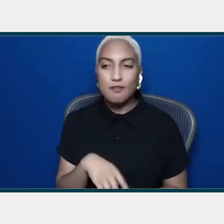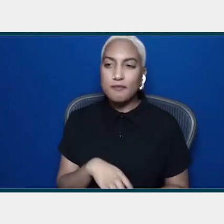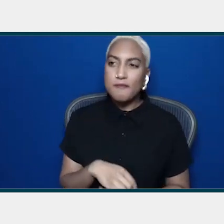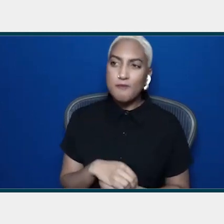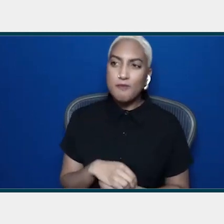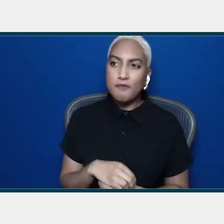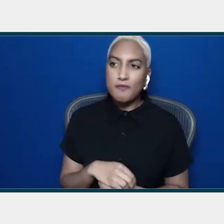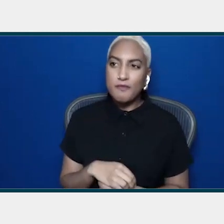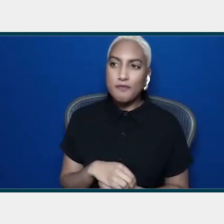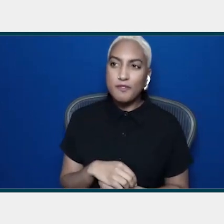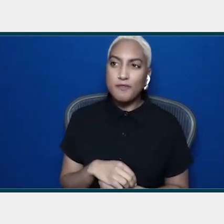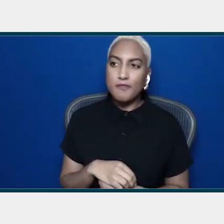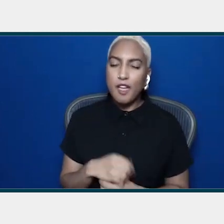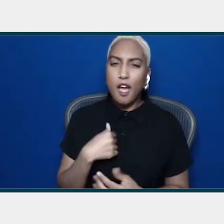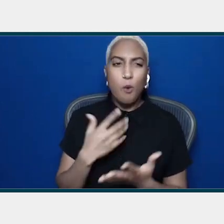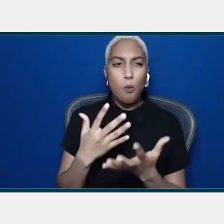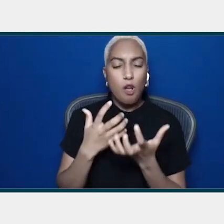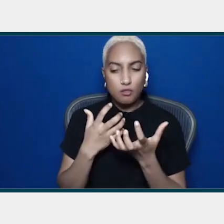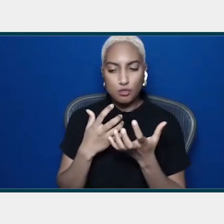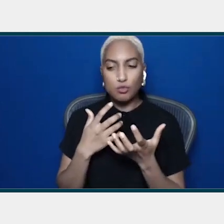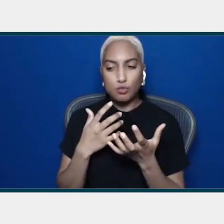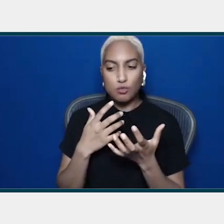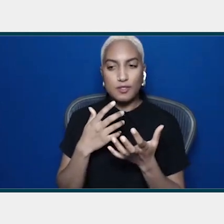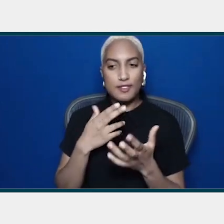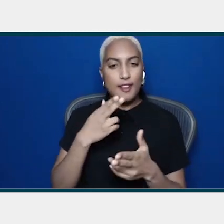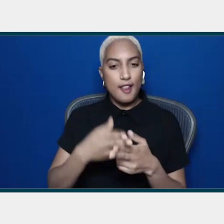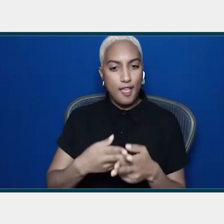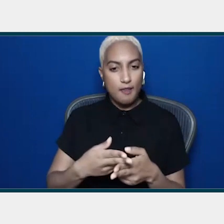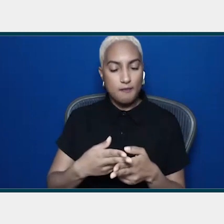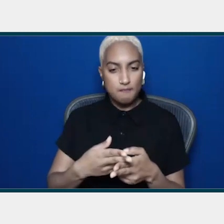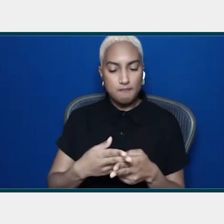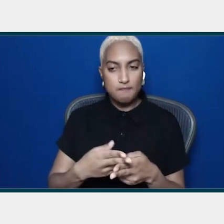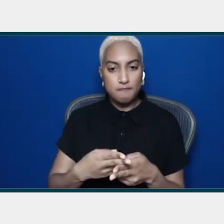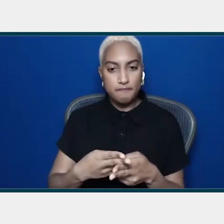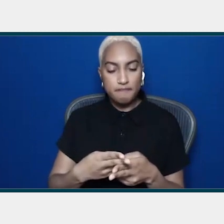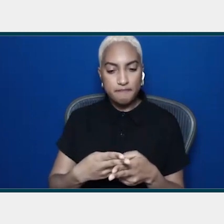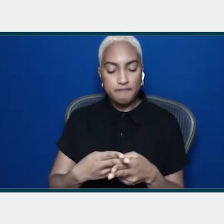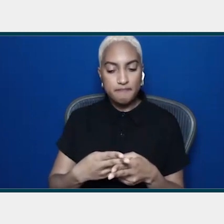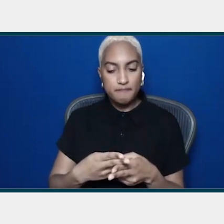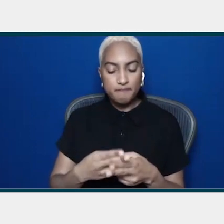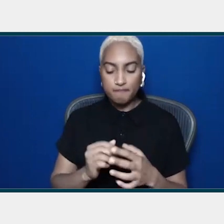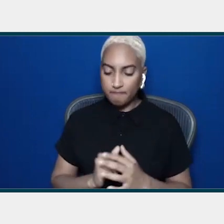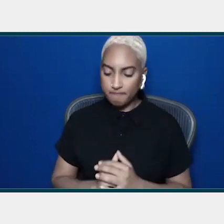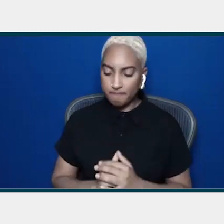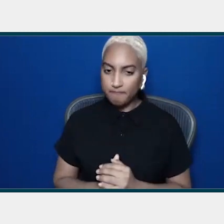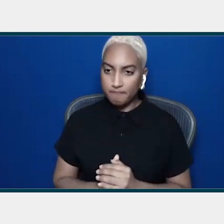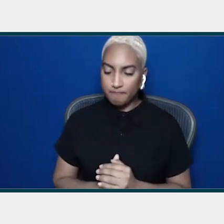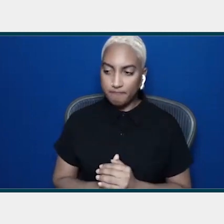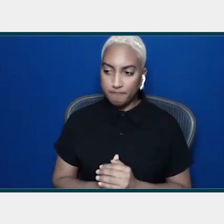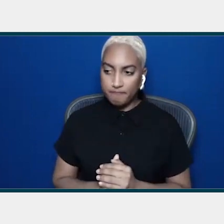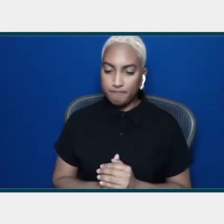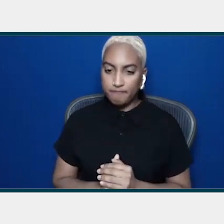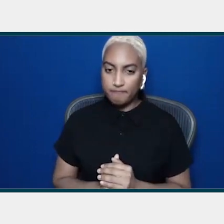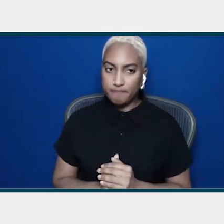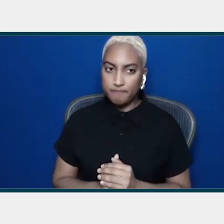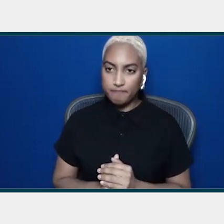I think that there's an ability in naming my own privilege to move through the world,